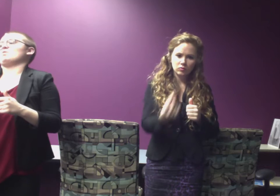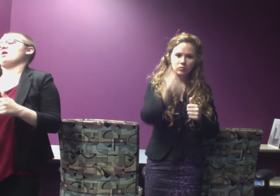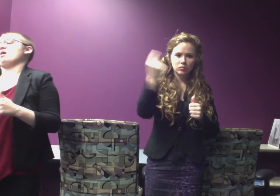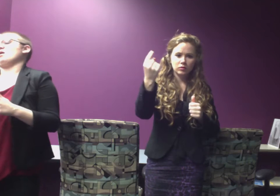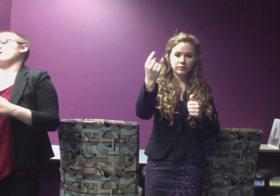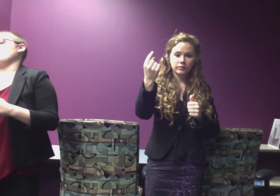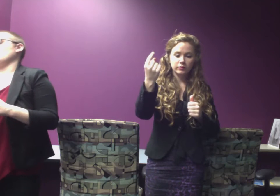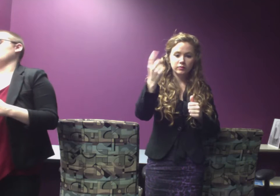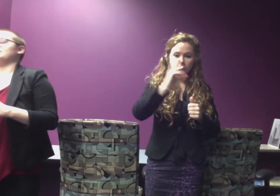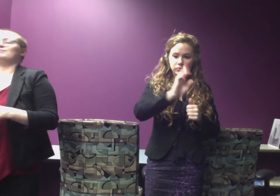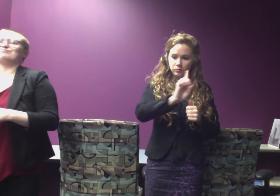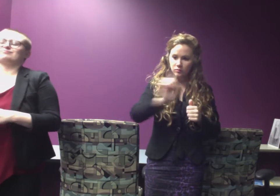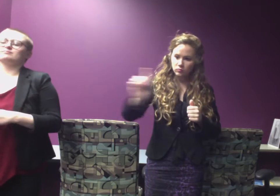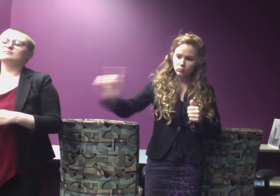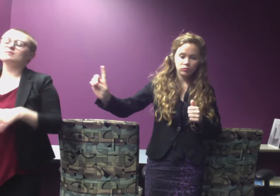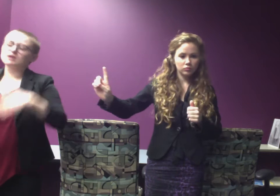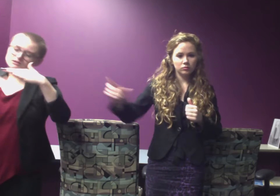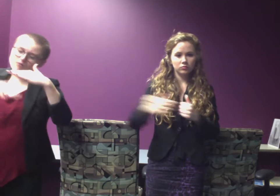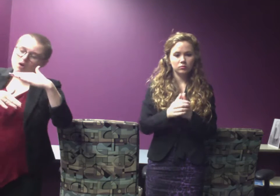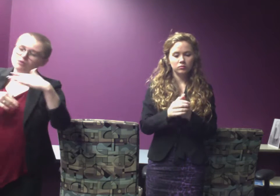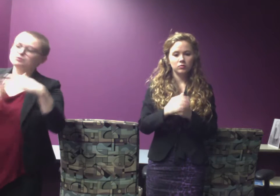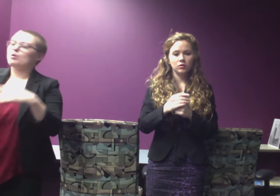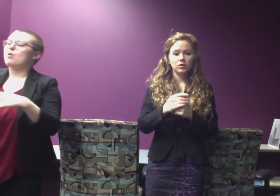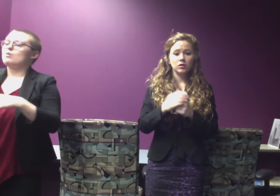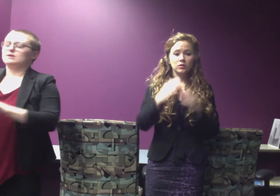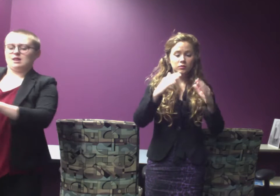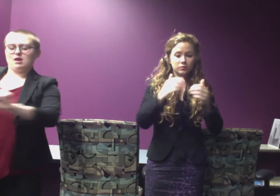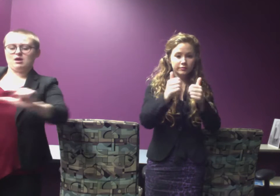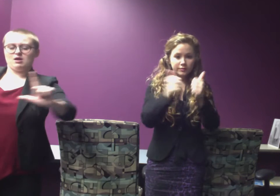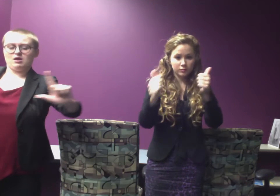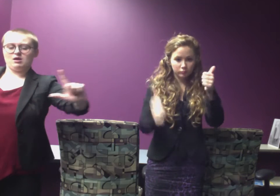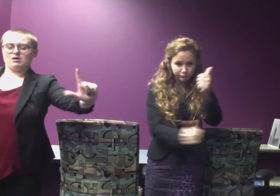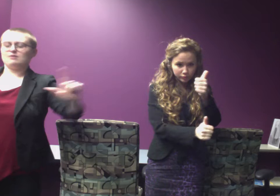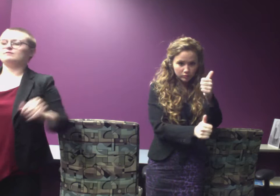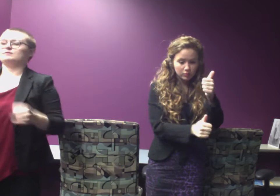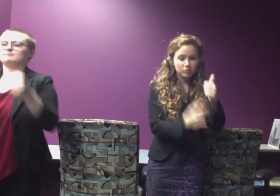The smaller of the two is always to the left on the number line.